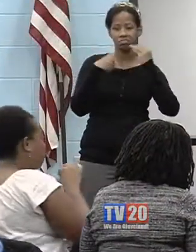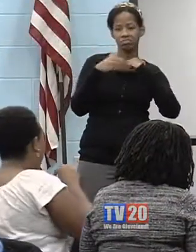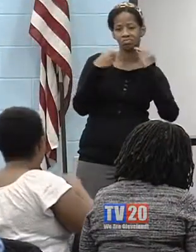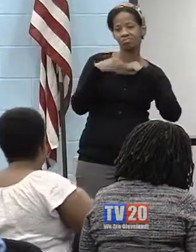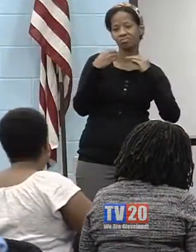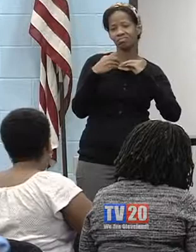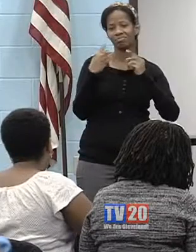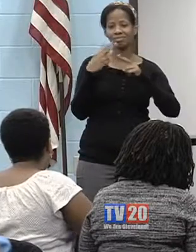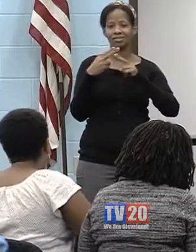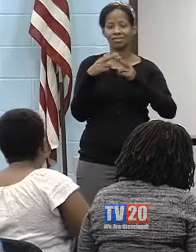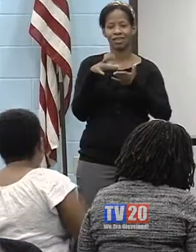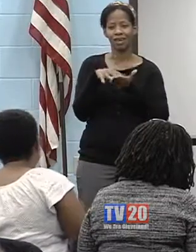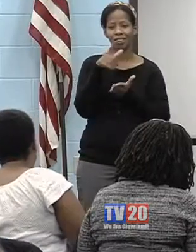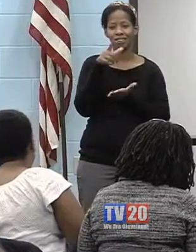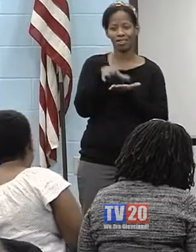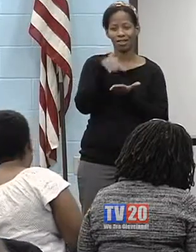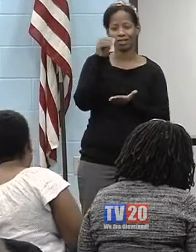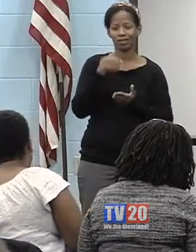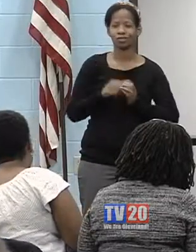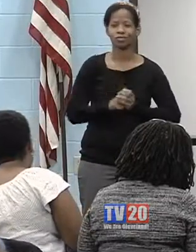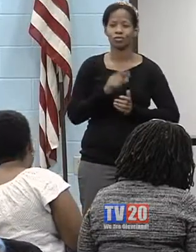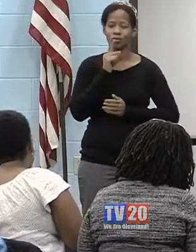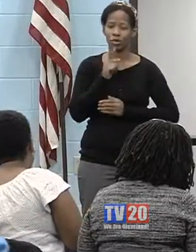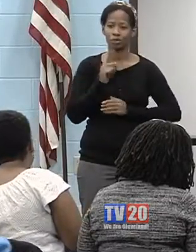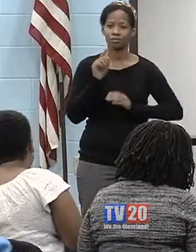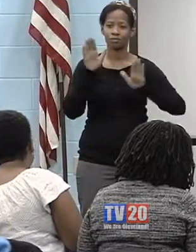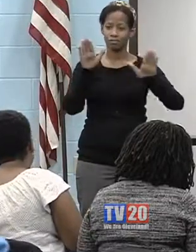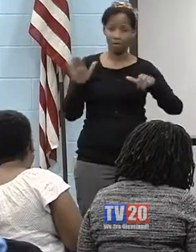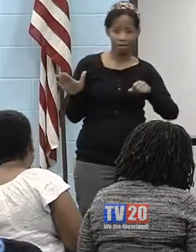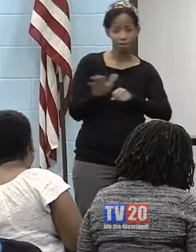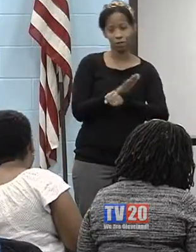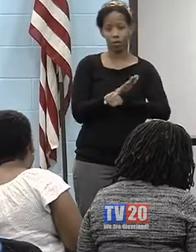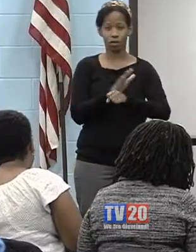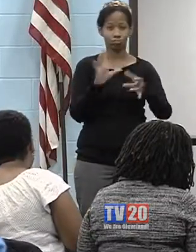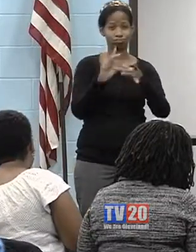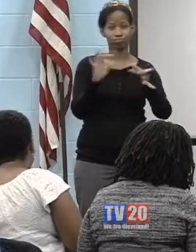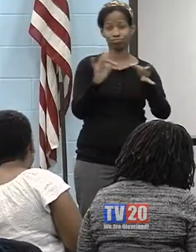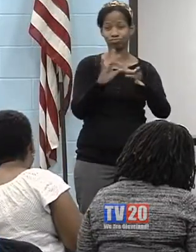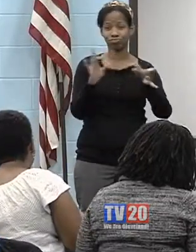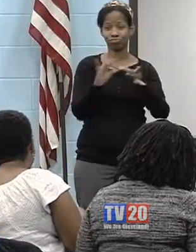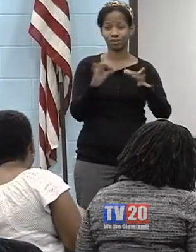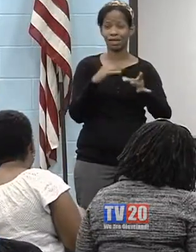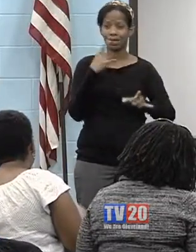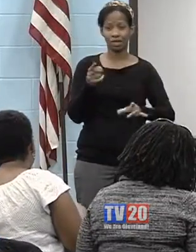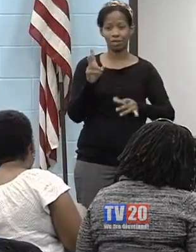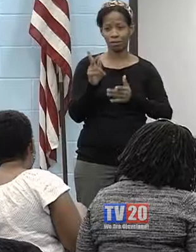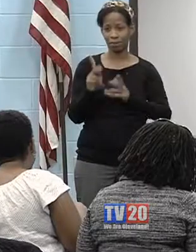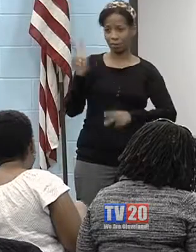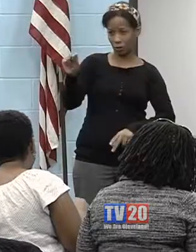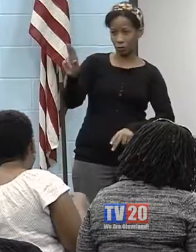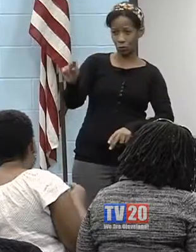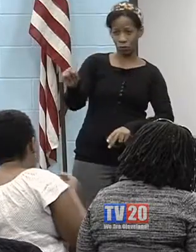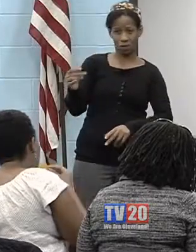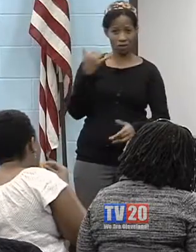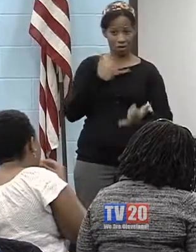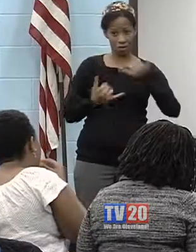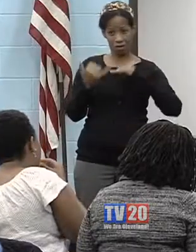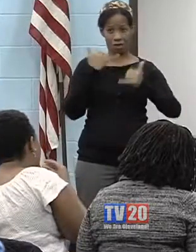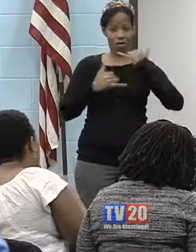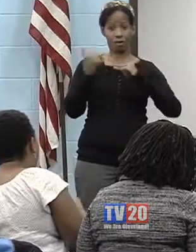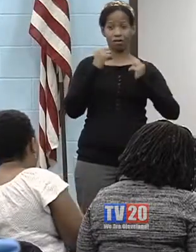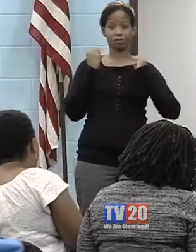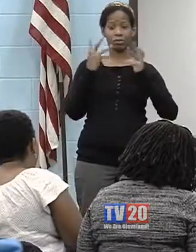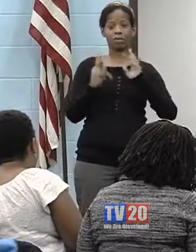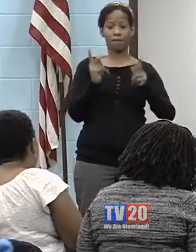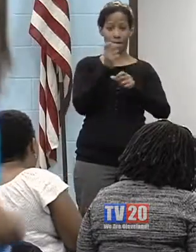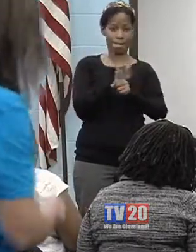lunch and learn. We're delighted. We've got a full house today. We actually had to tell people they couldn't come when they called after the deadline date.